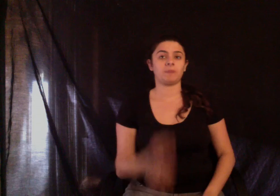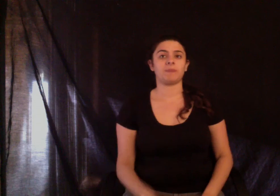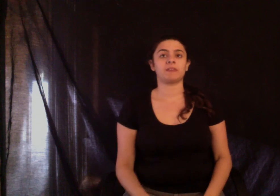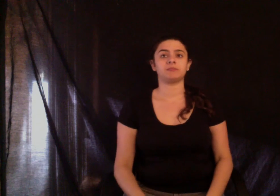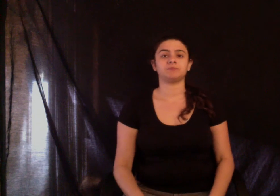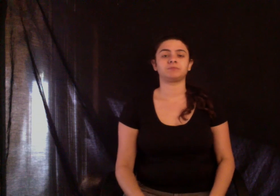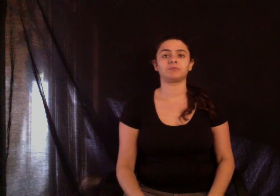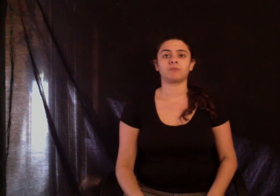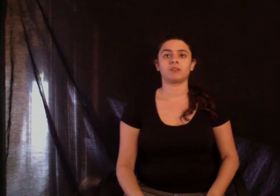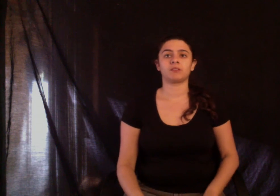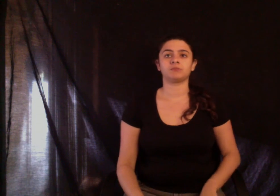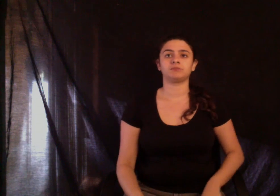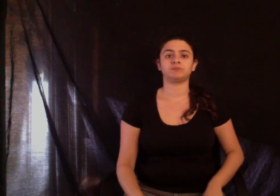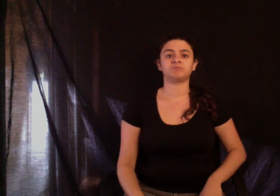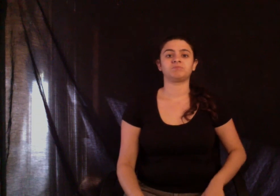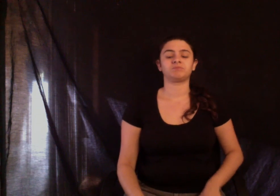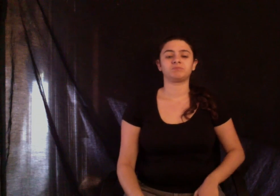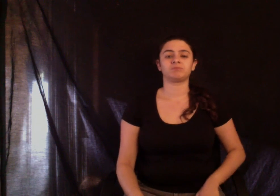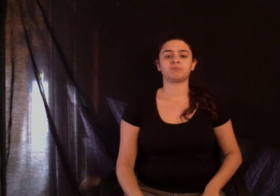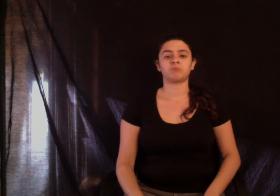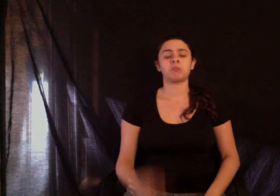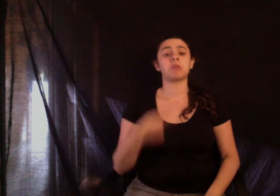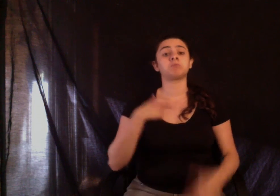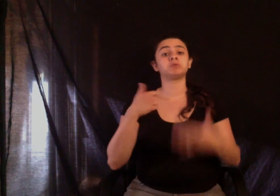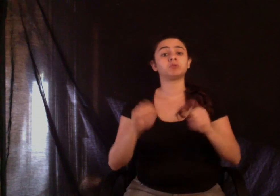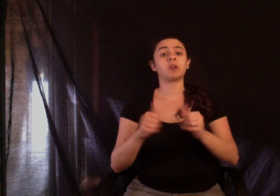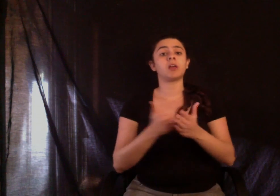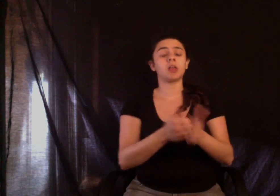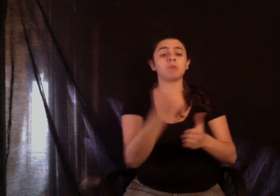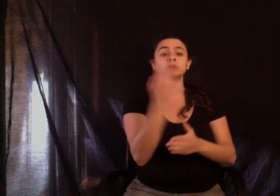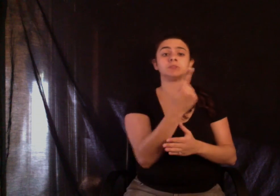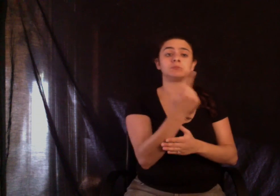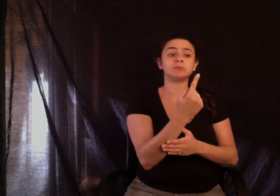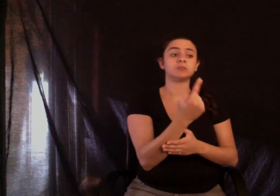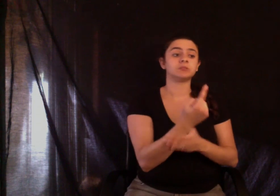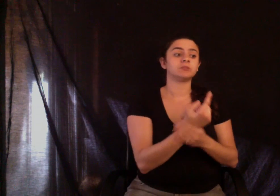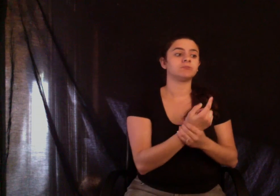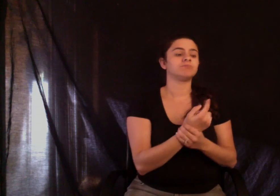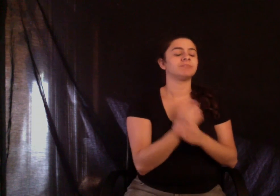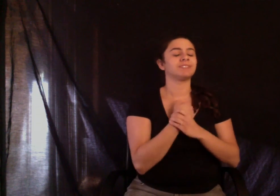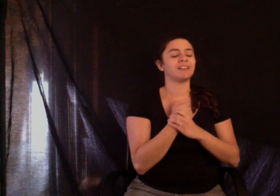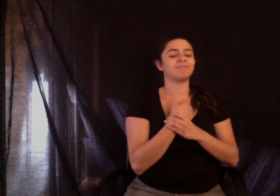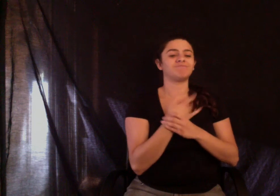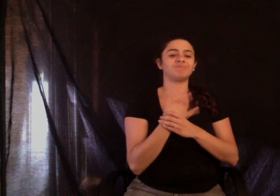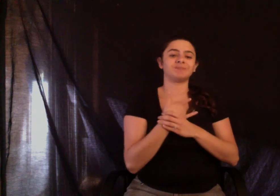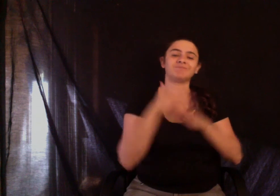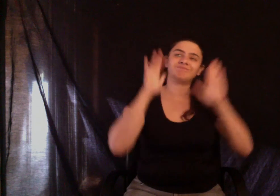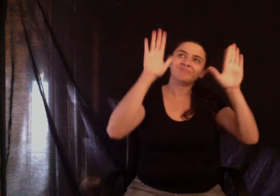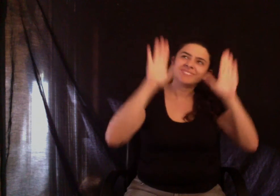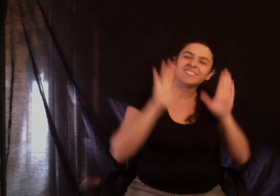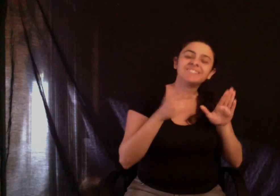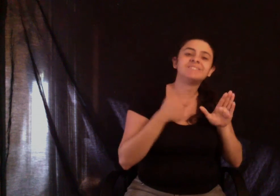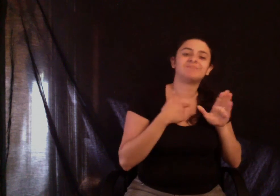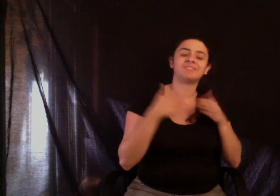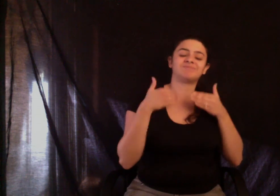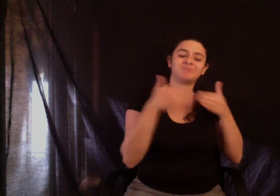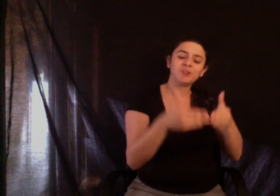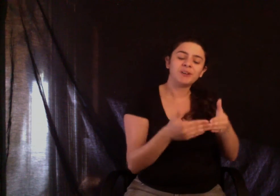took Nothing's suggestion to try to help someone in need on Reddit, and I couldn't be happier I did it. Despite being absolutely swamped at work, I